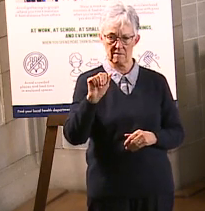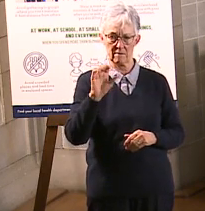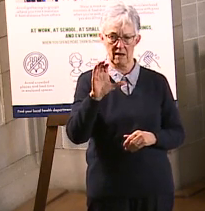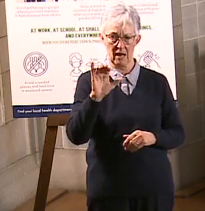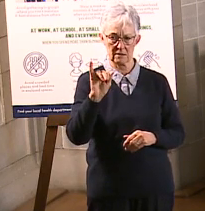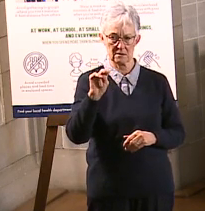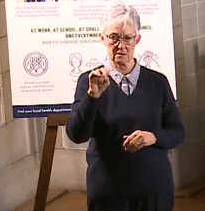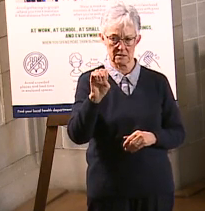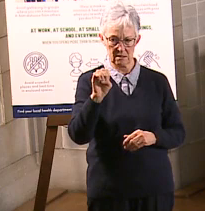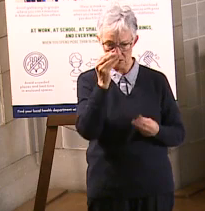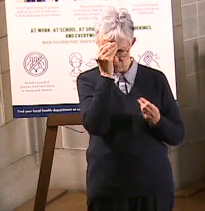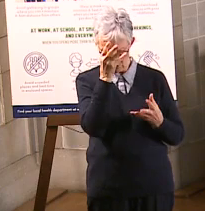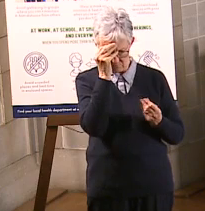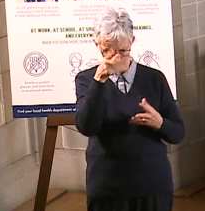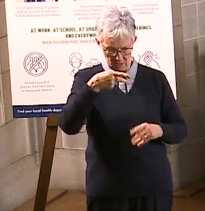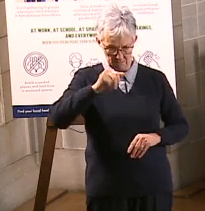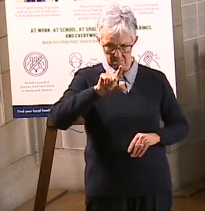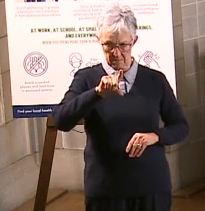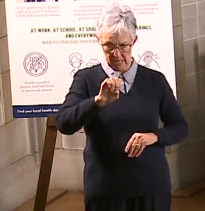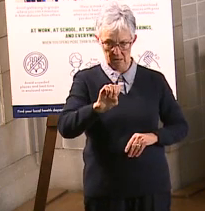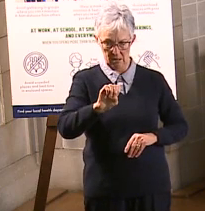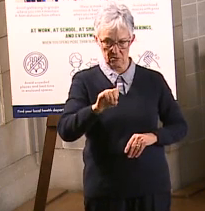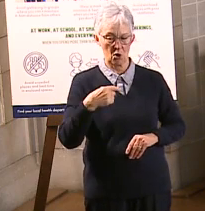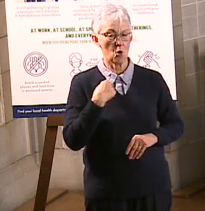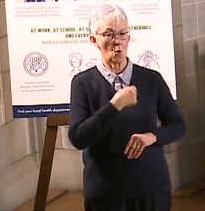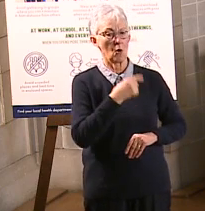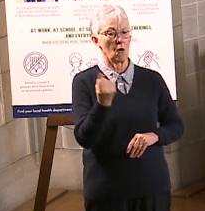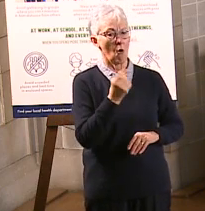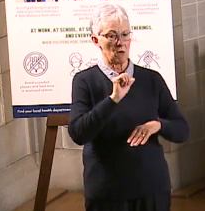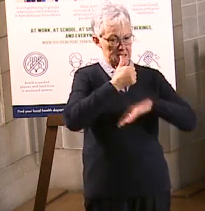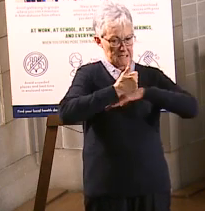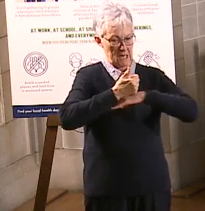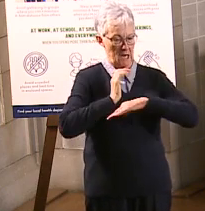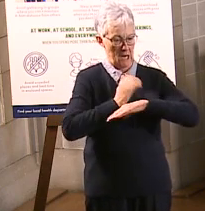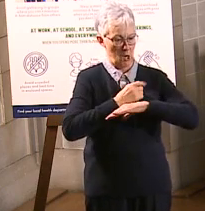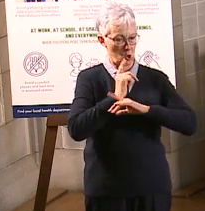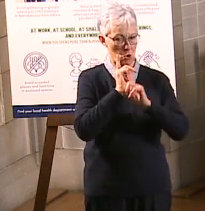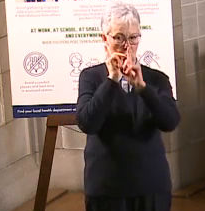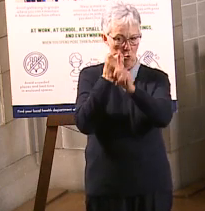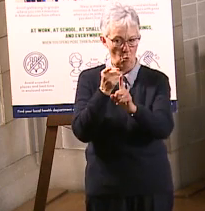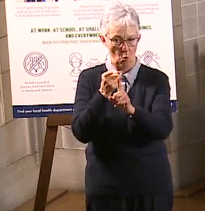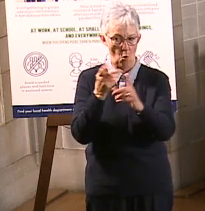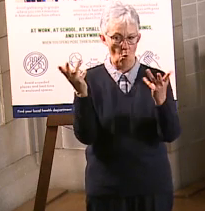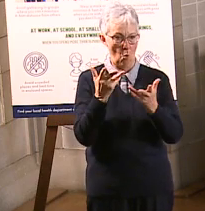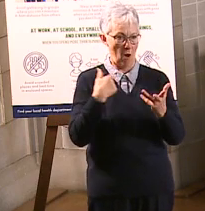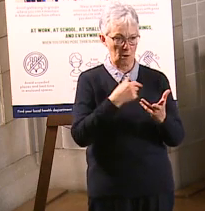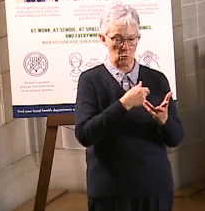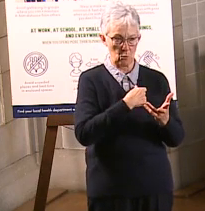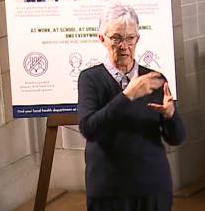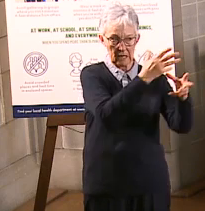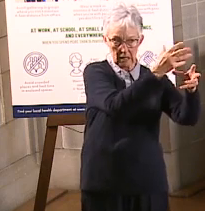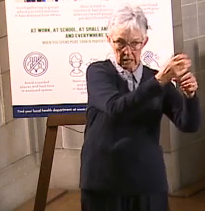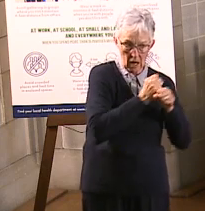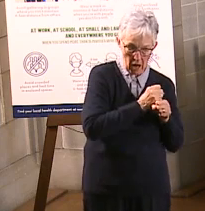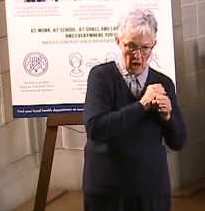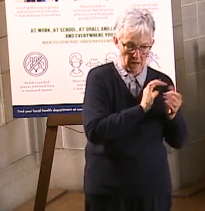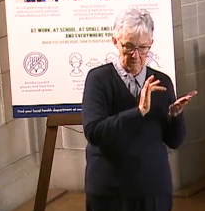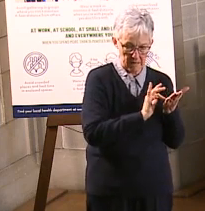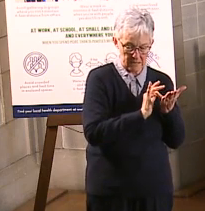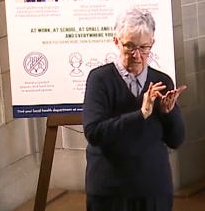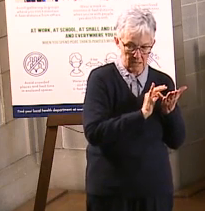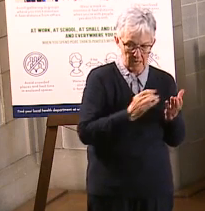the allocation at the beginning of the week for what we receive, and then we'll keep track of how many doses we've administered out of that. And so far, we're